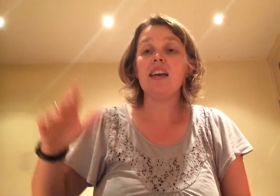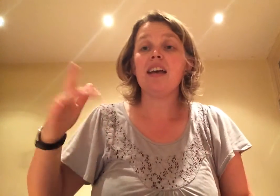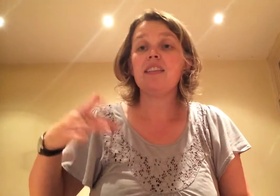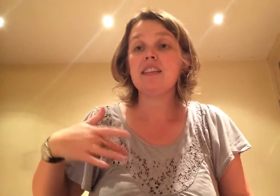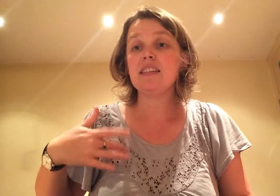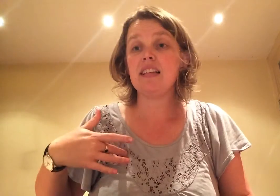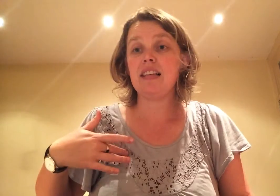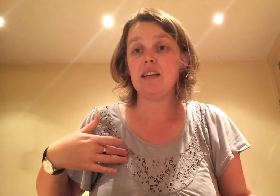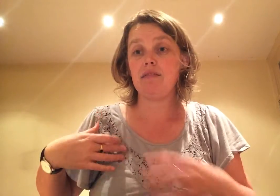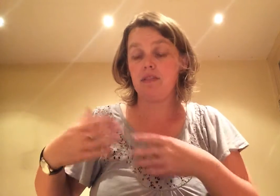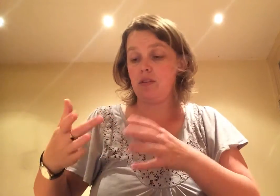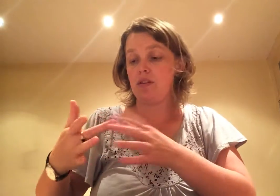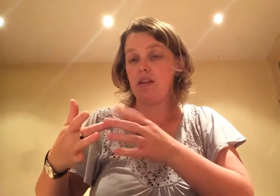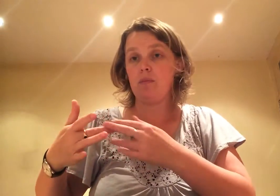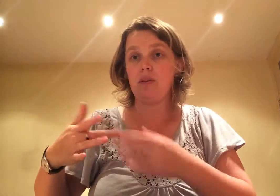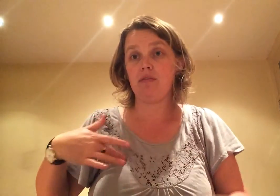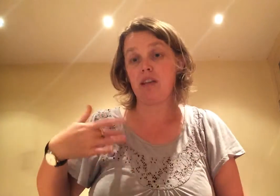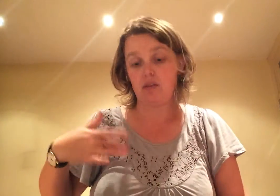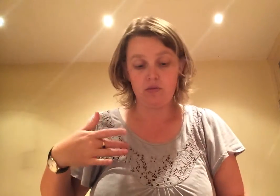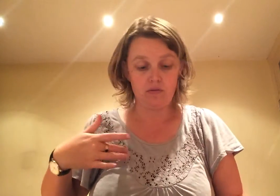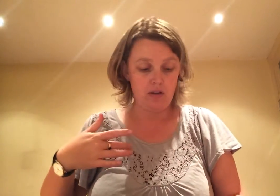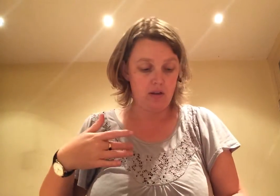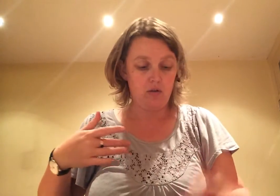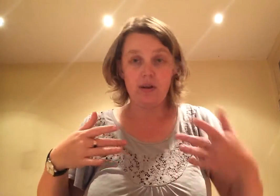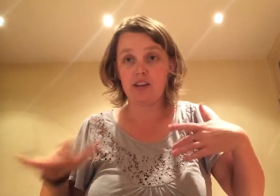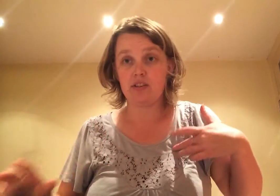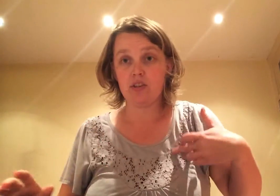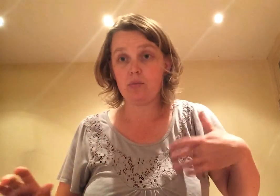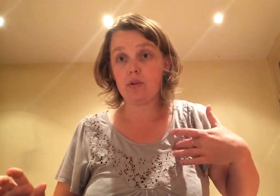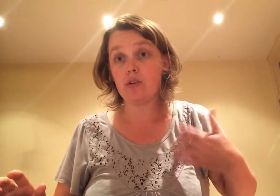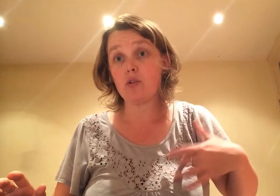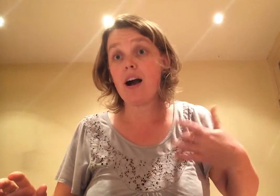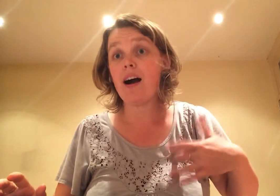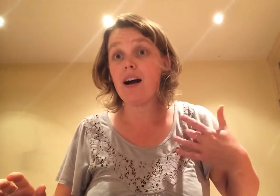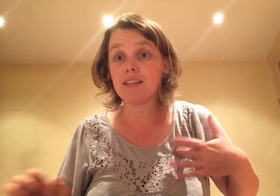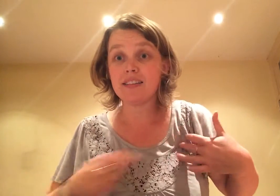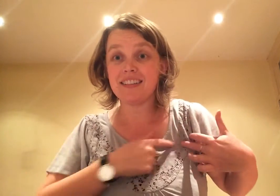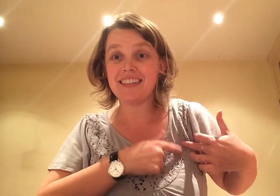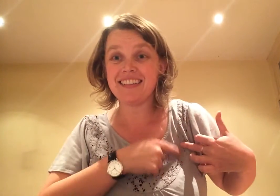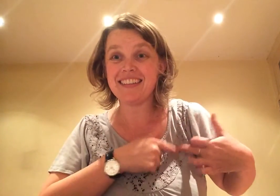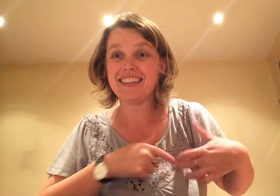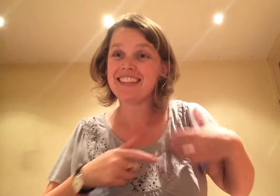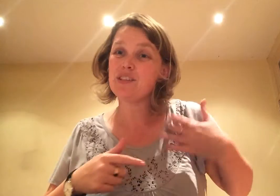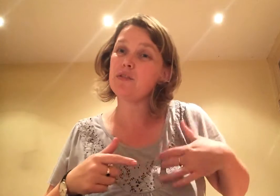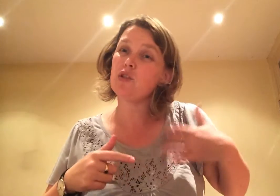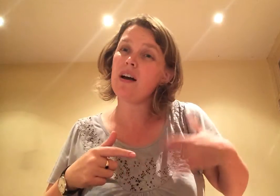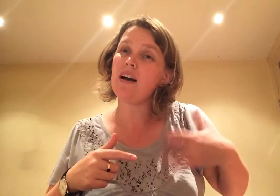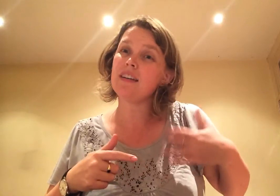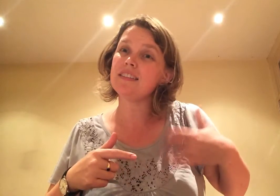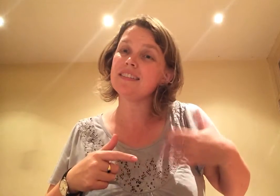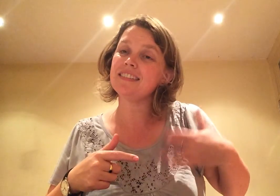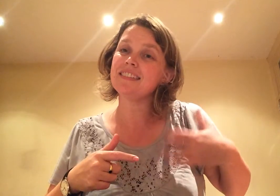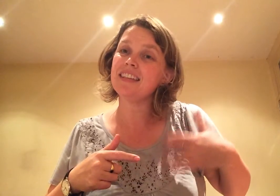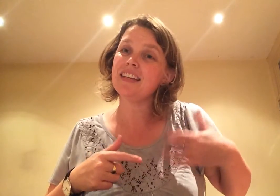and this is live, so it's like your middle finger, sort of, well actually you should put it on your heart, sort of on your heart.